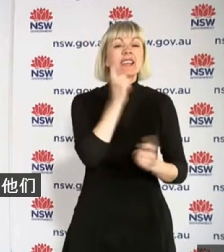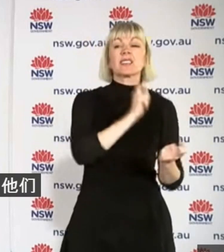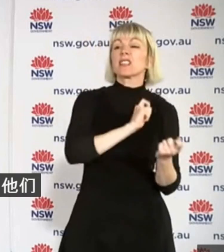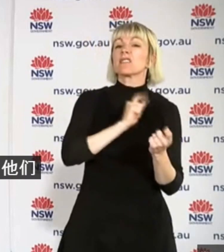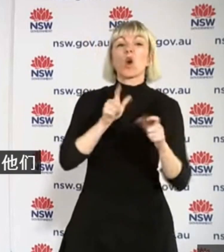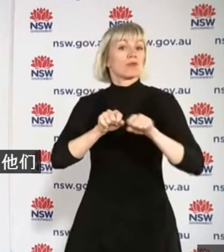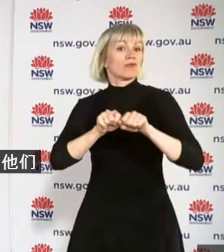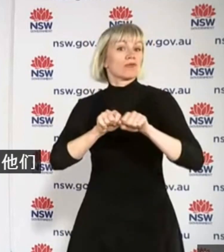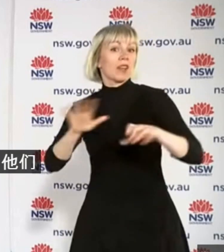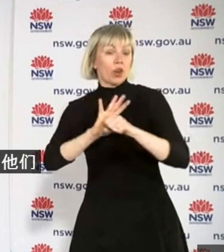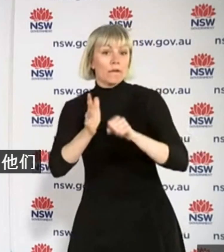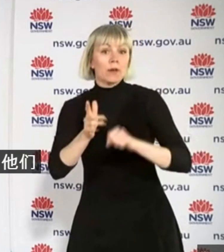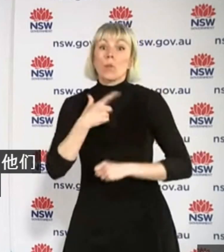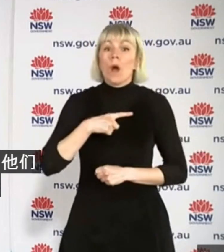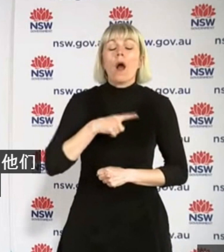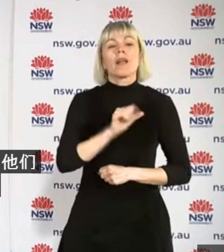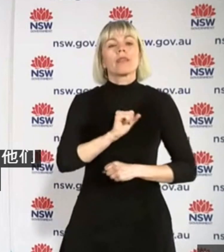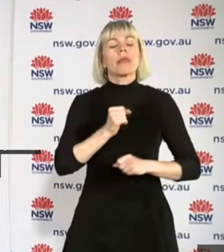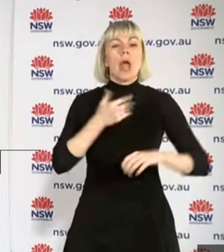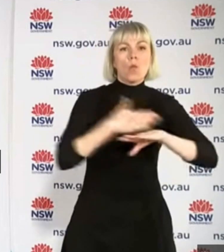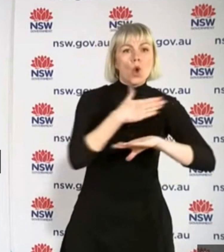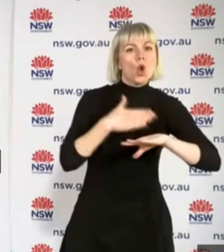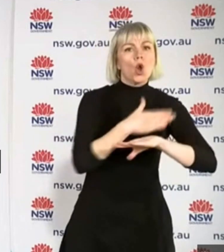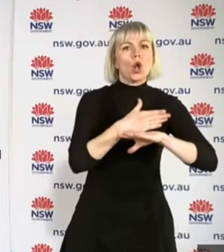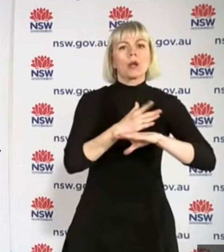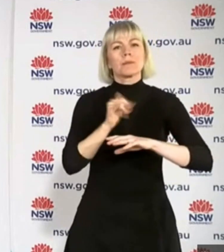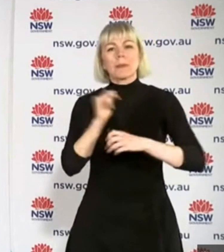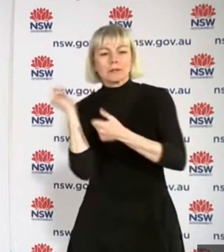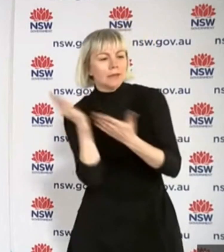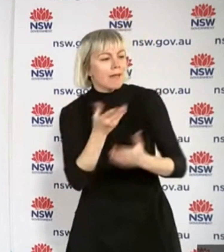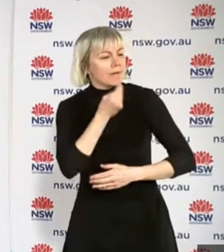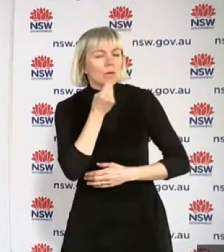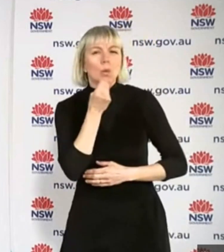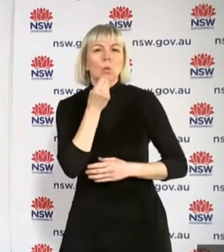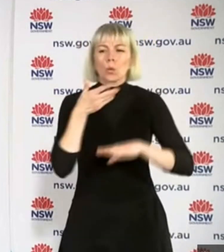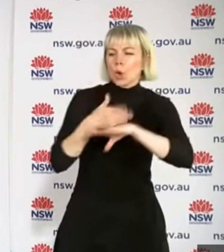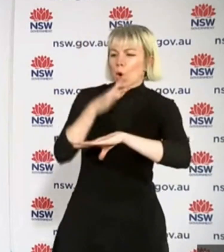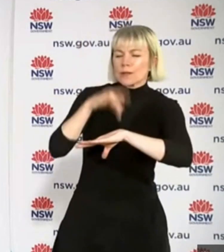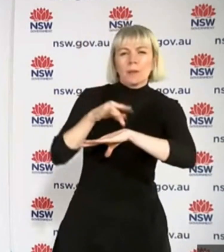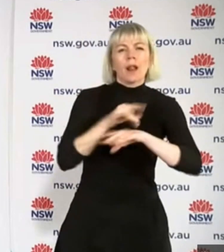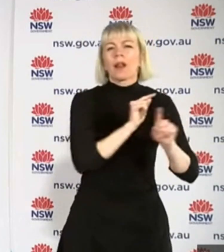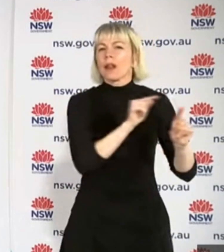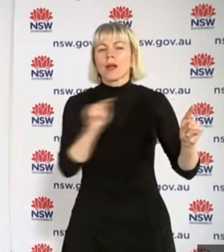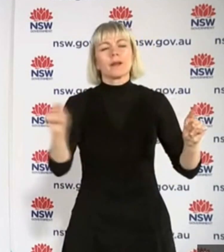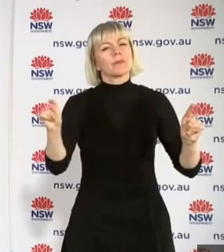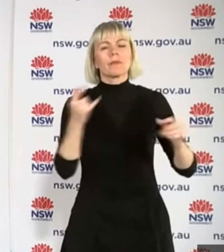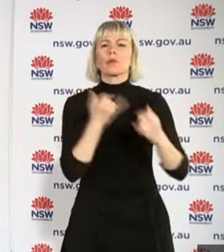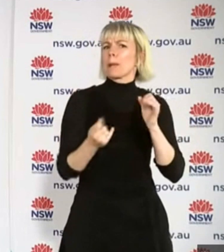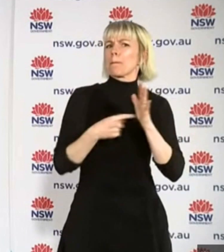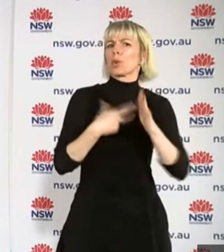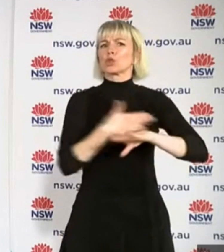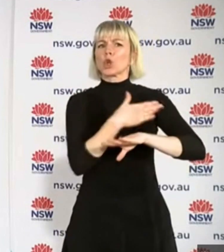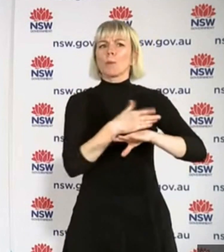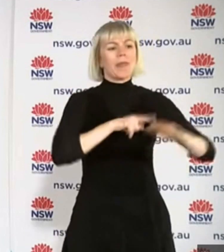they're very mobile, and they're also socially connected. So please, can I urge, I would be very pleased to see that 16